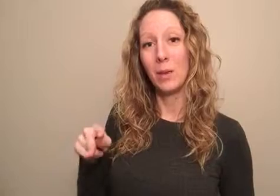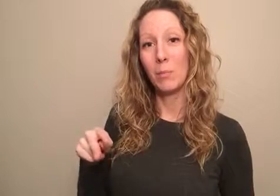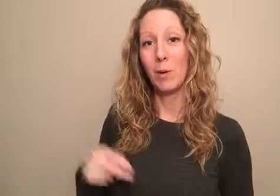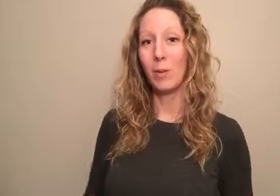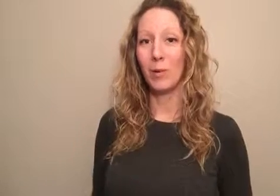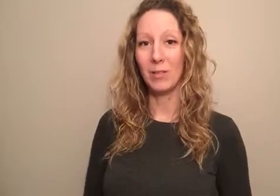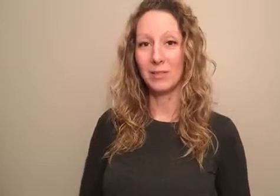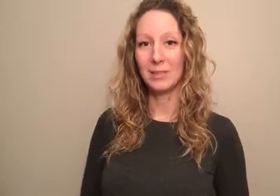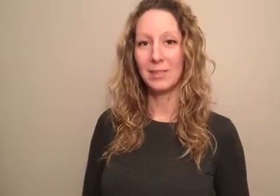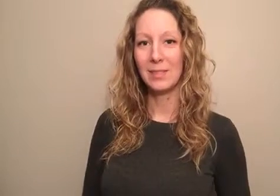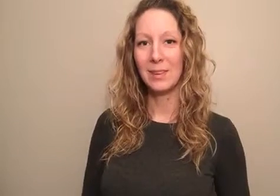purple.